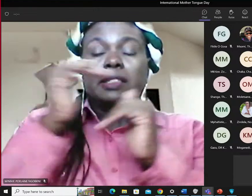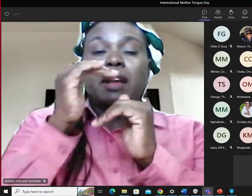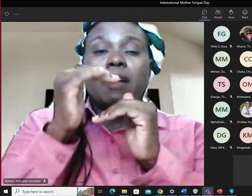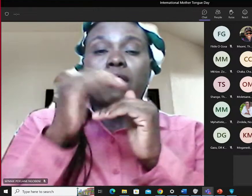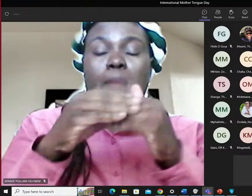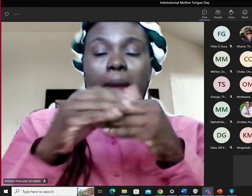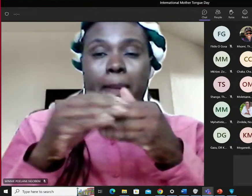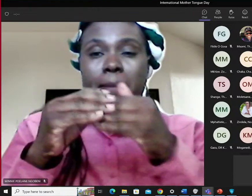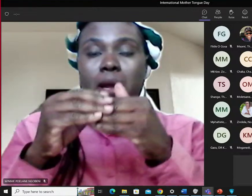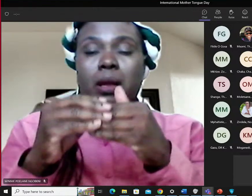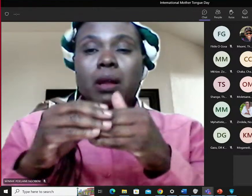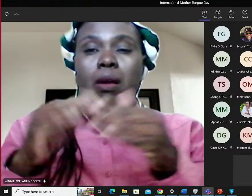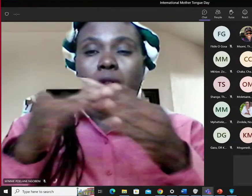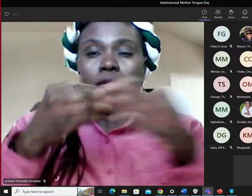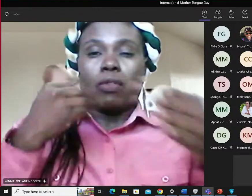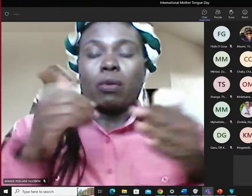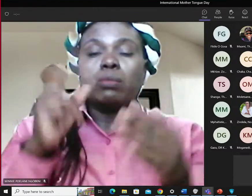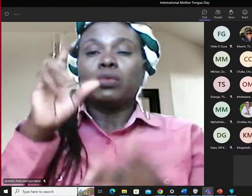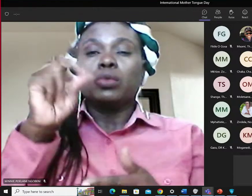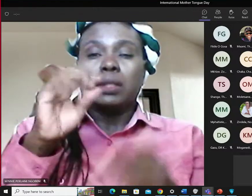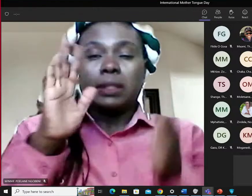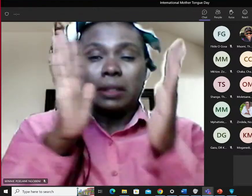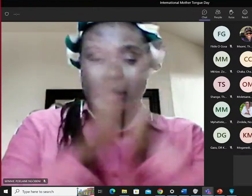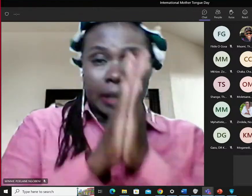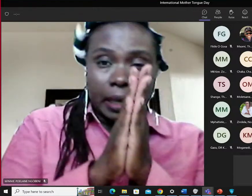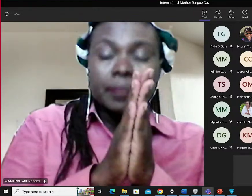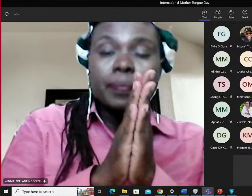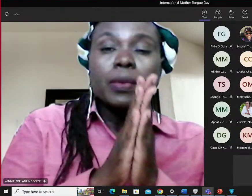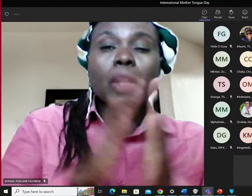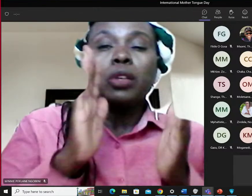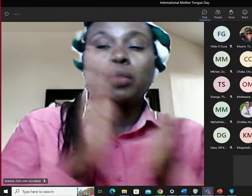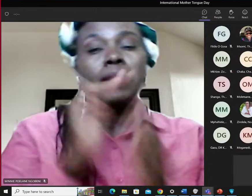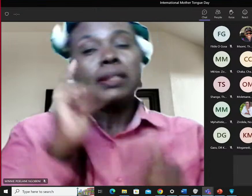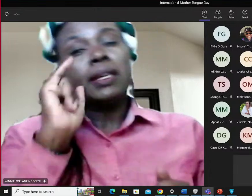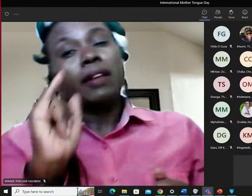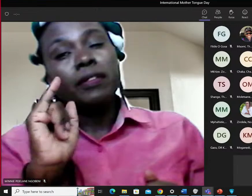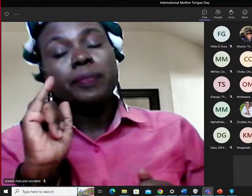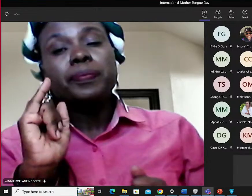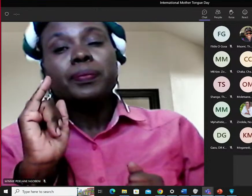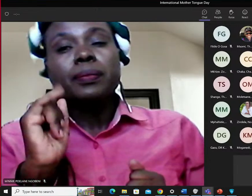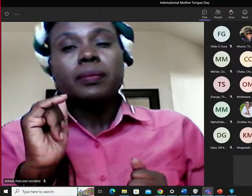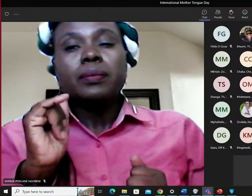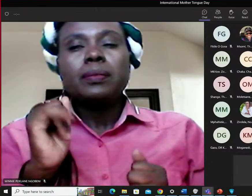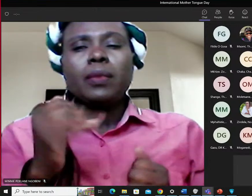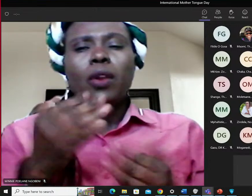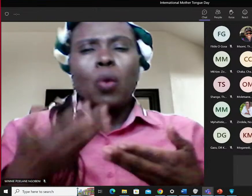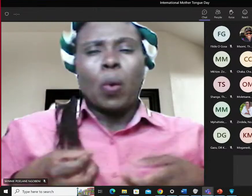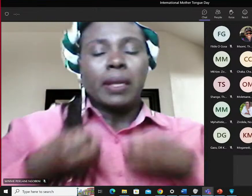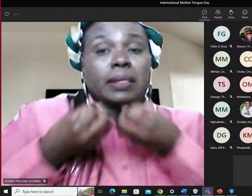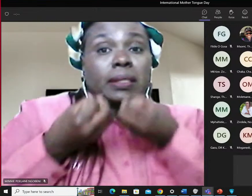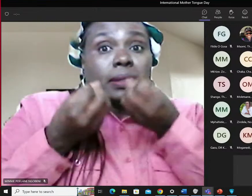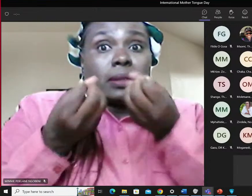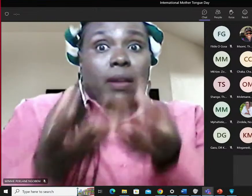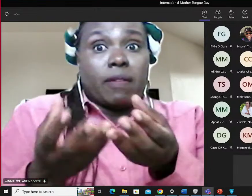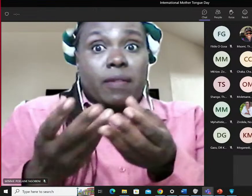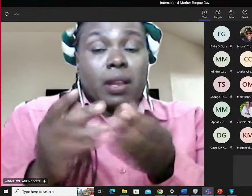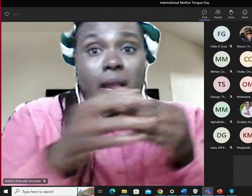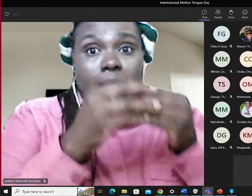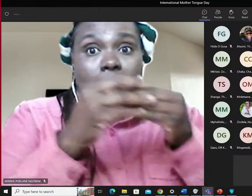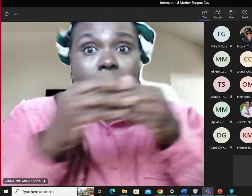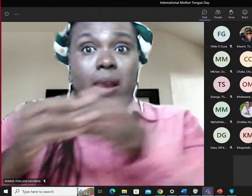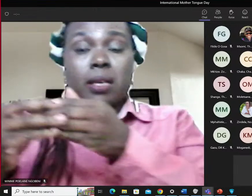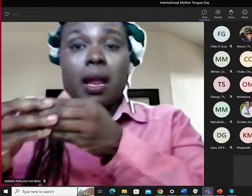2010. In 2011, she was the task team leader